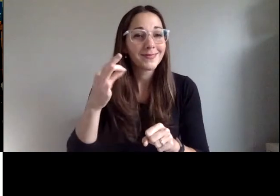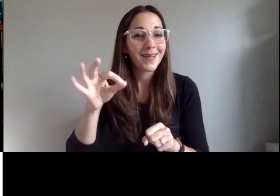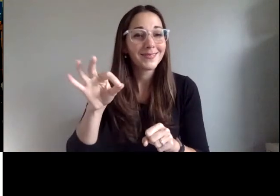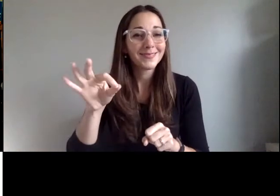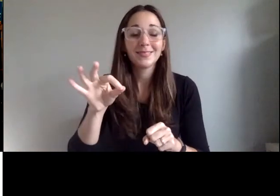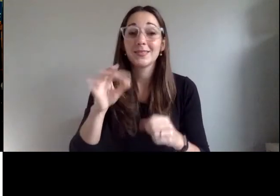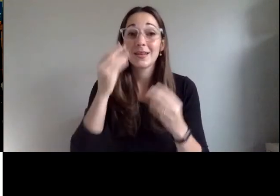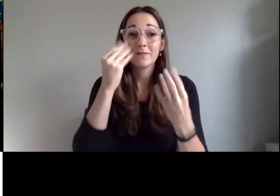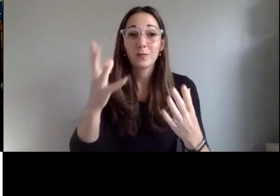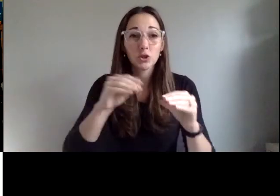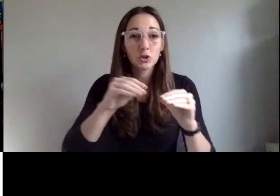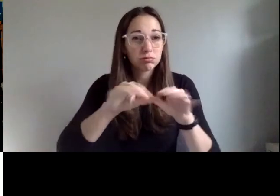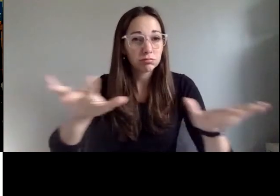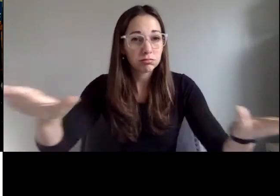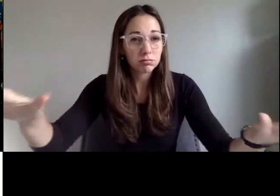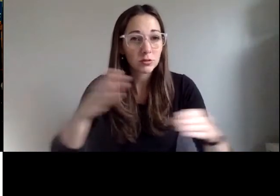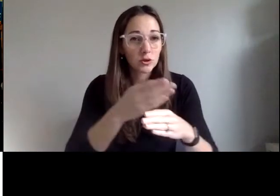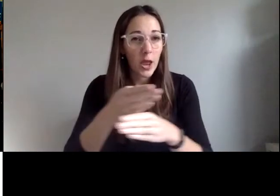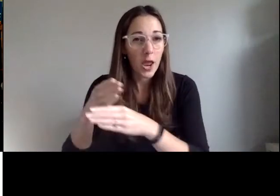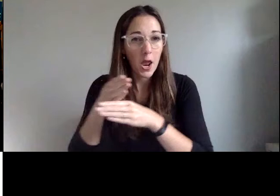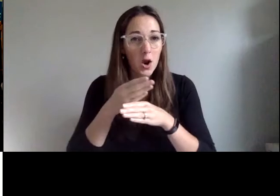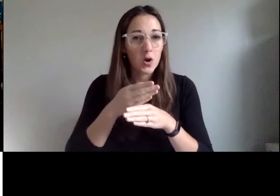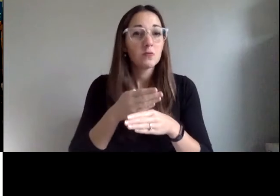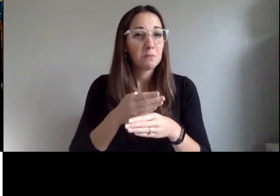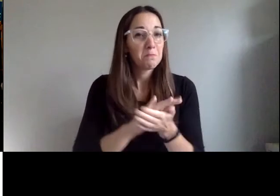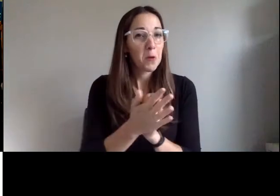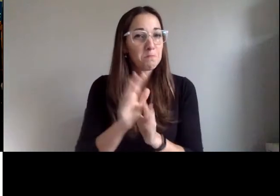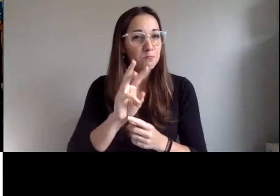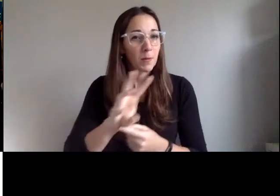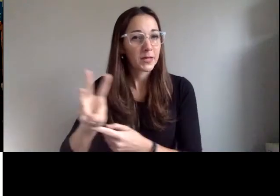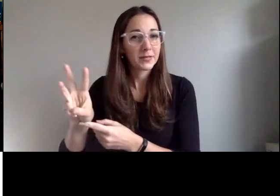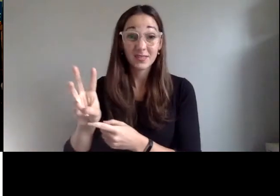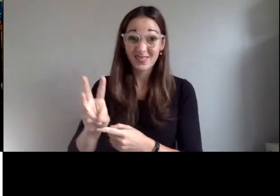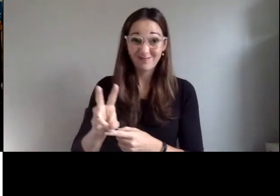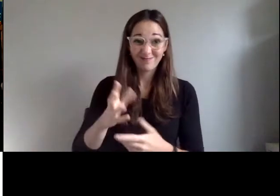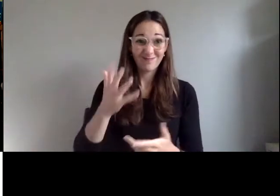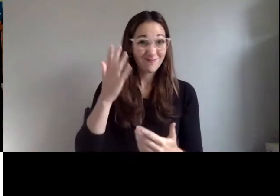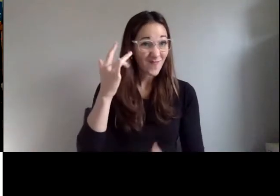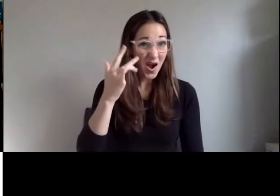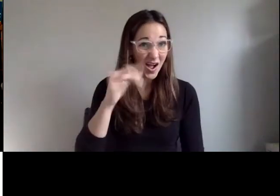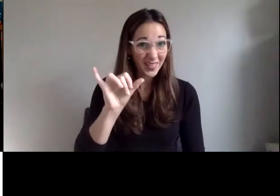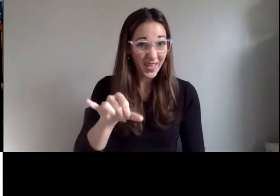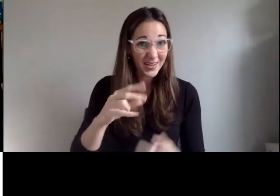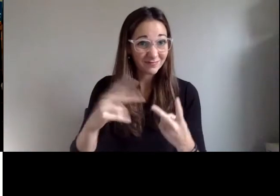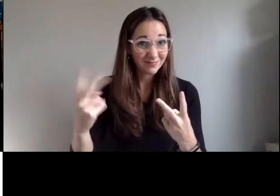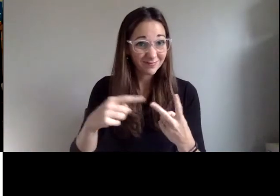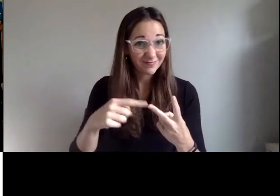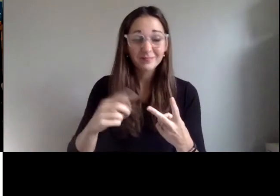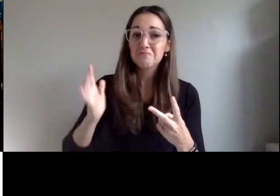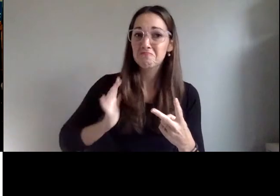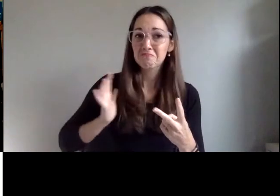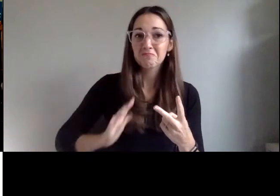kind of inspired by the fact that we saw, once the pandemic broke out, on different social networks where we have